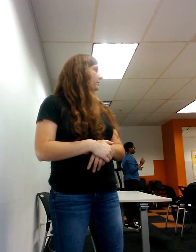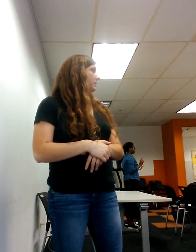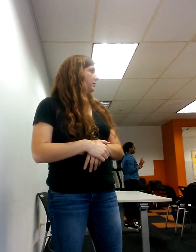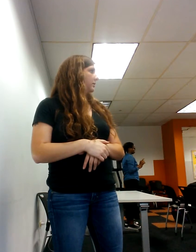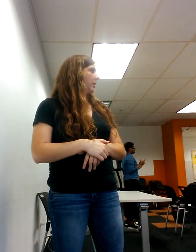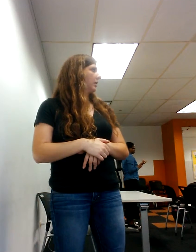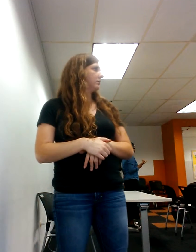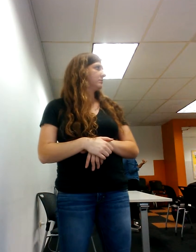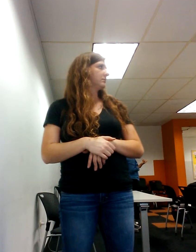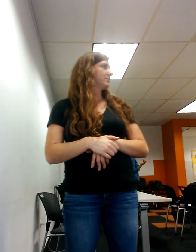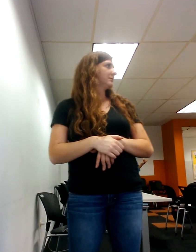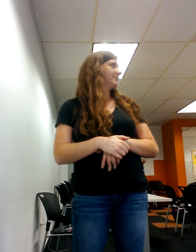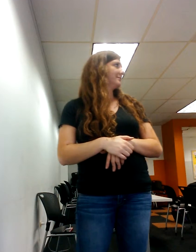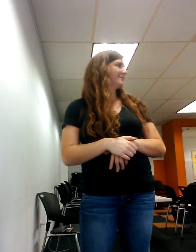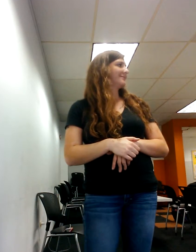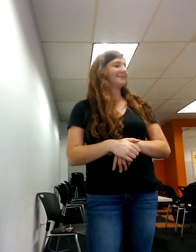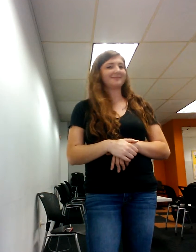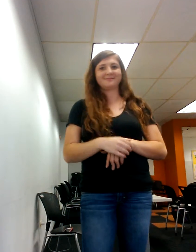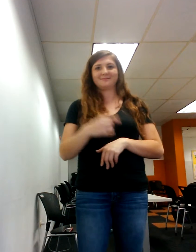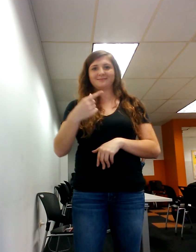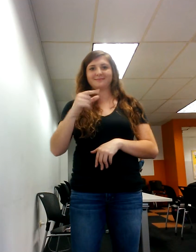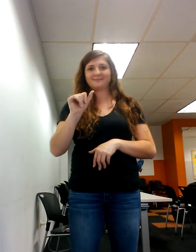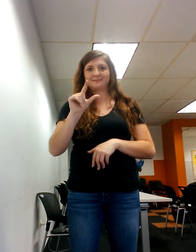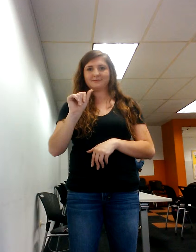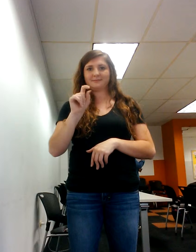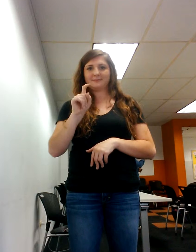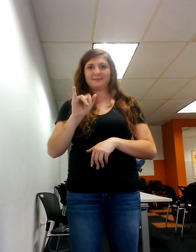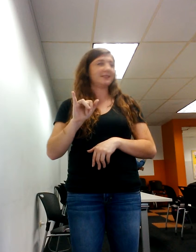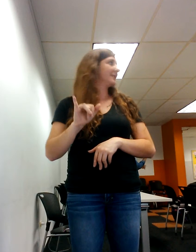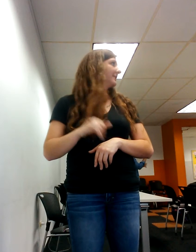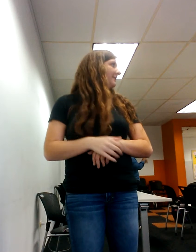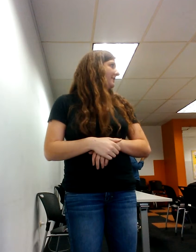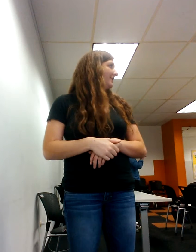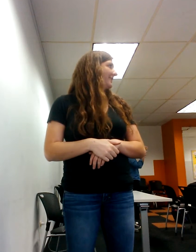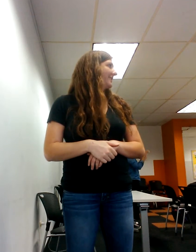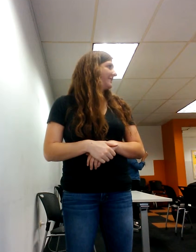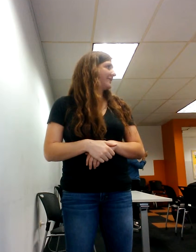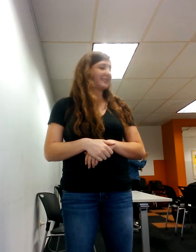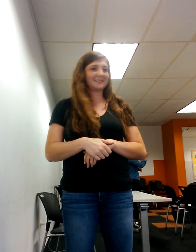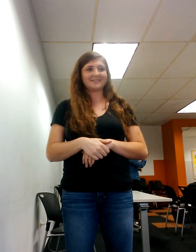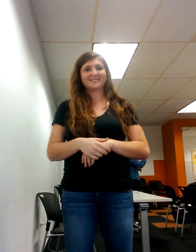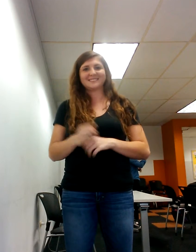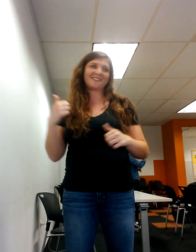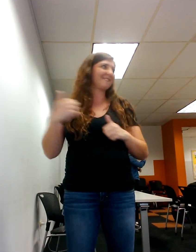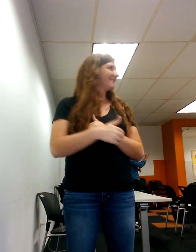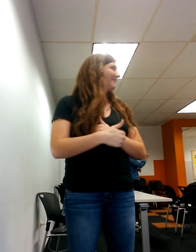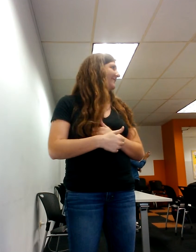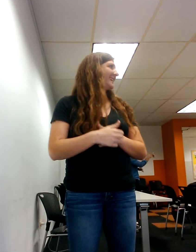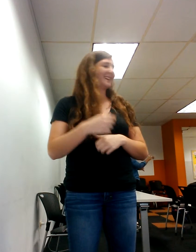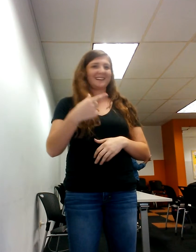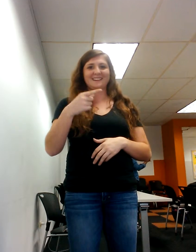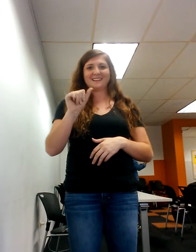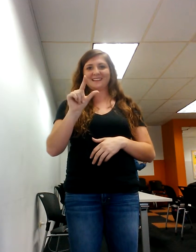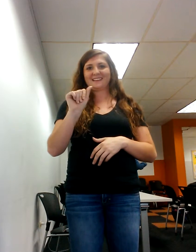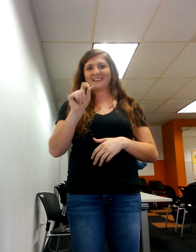with all of the planets. Universe? Is it a galaxy? Yeah. Okay, so our galaxy, I'm not a scientist, I'm a